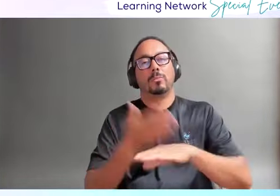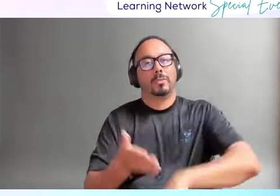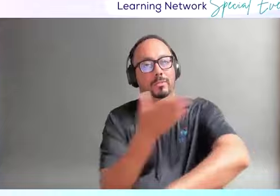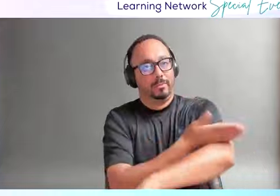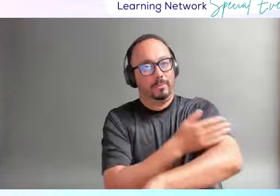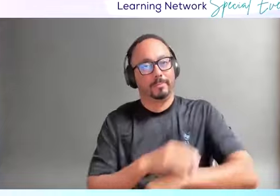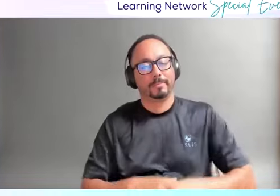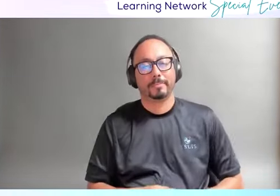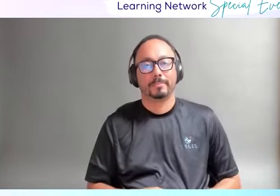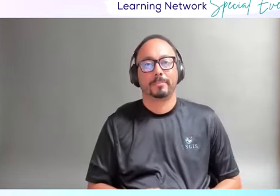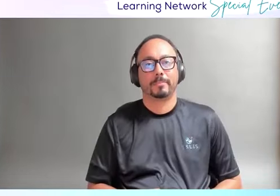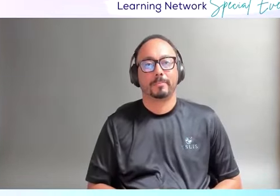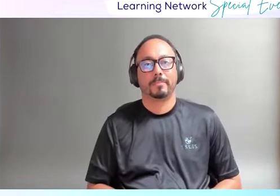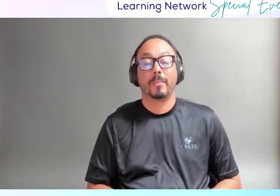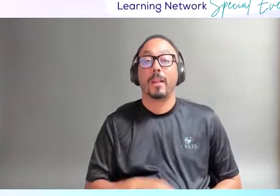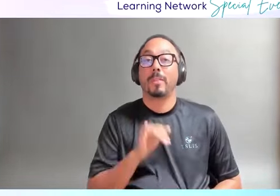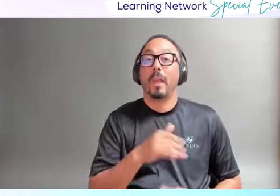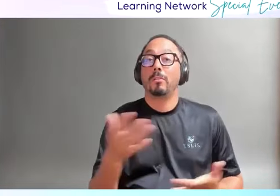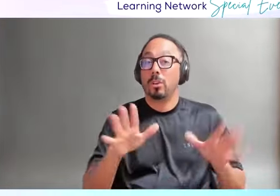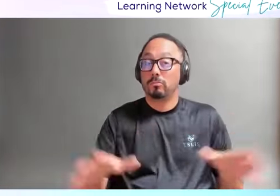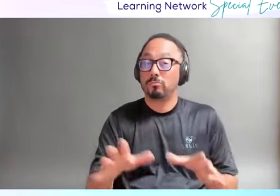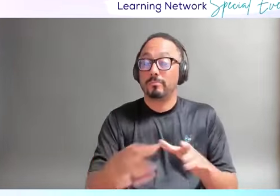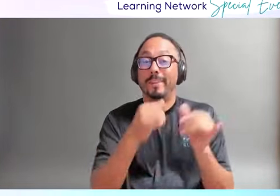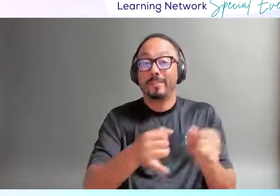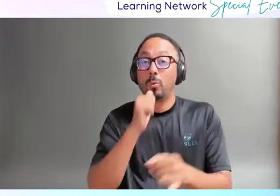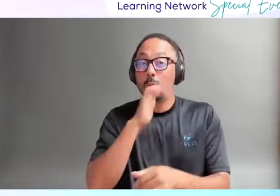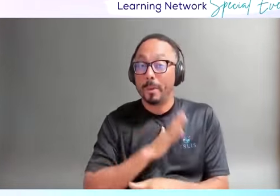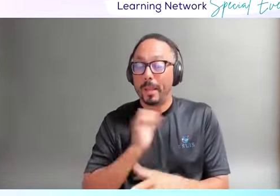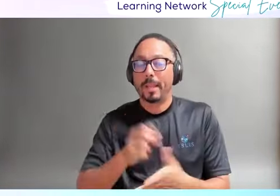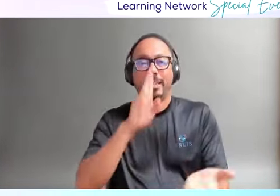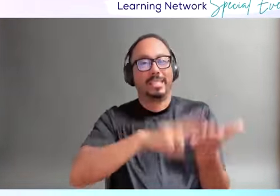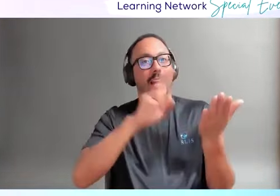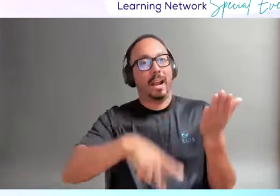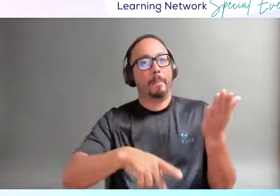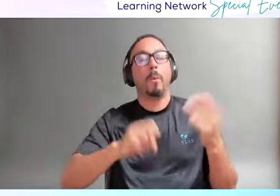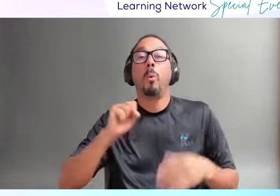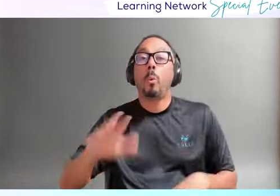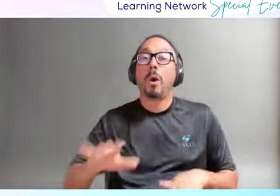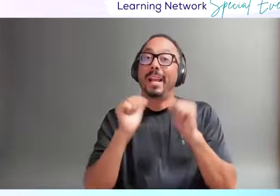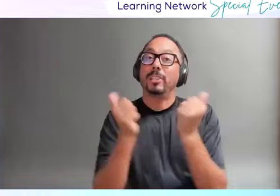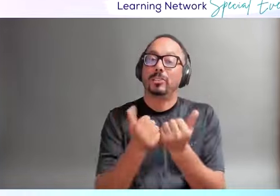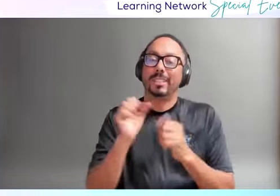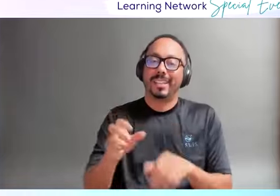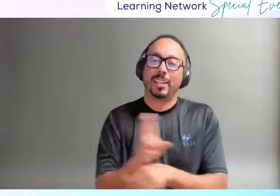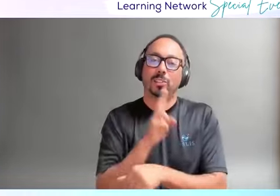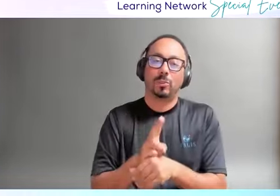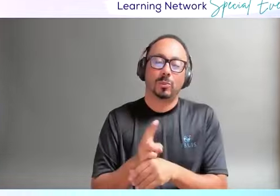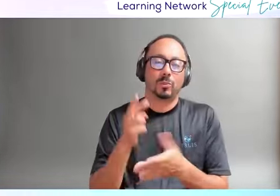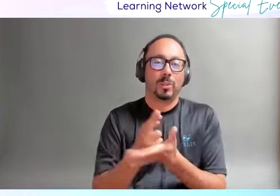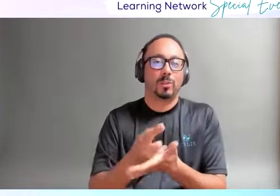be encouraged to sign up, or as an agency, you can use the resources that are on this website.